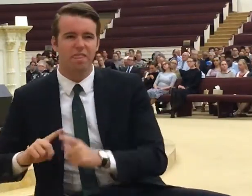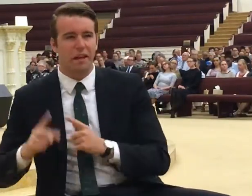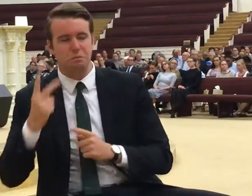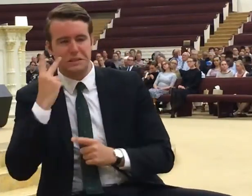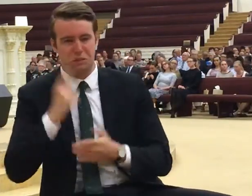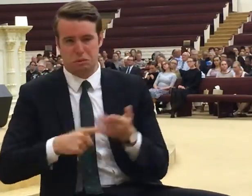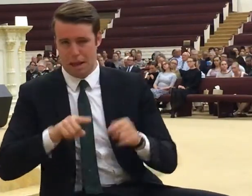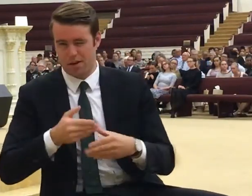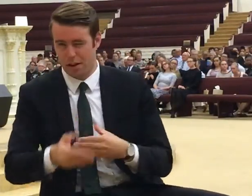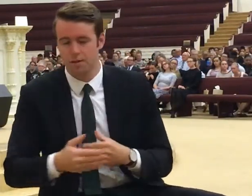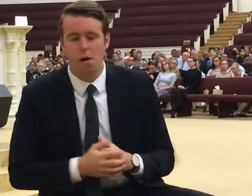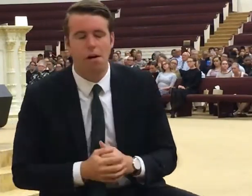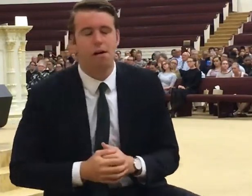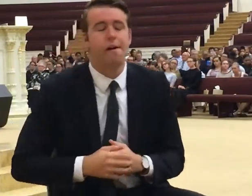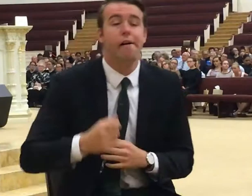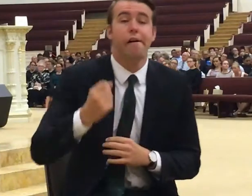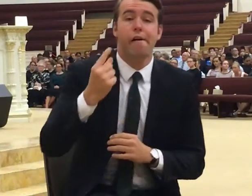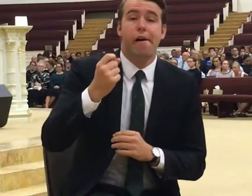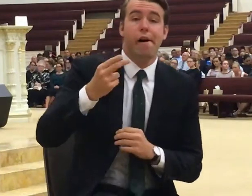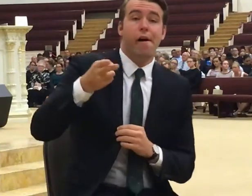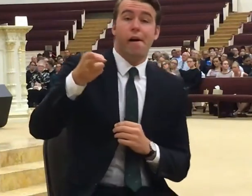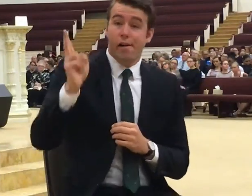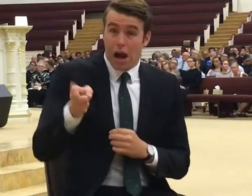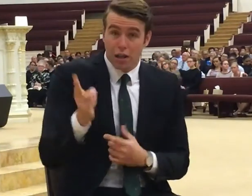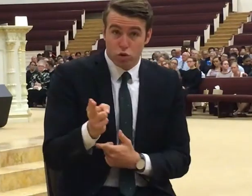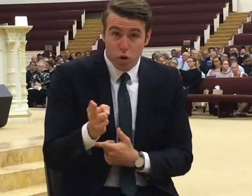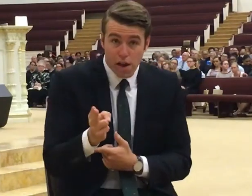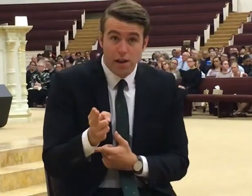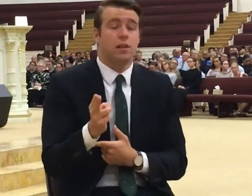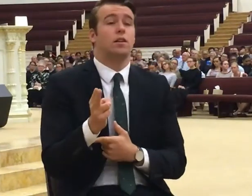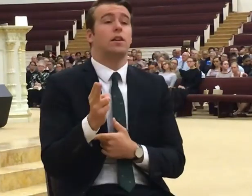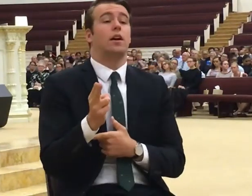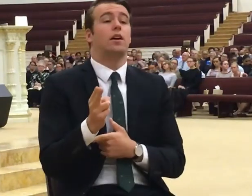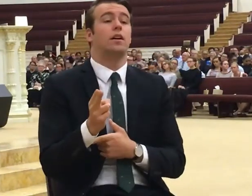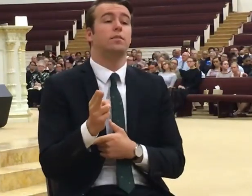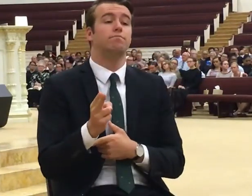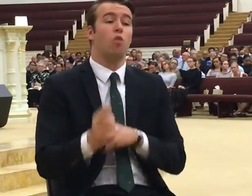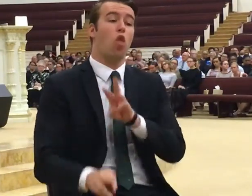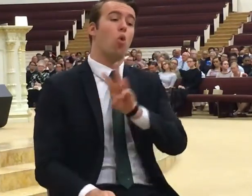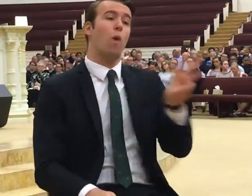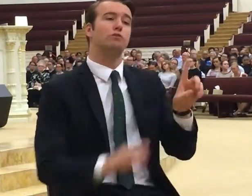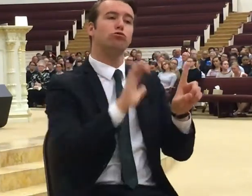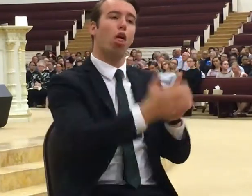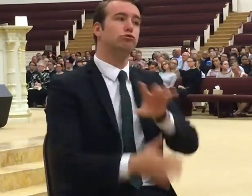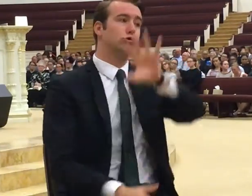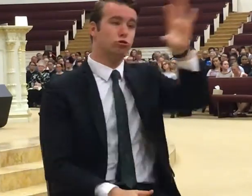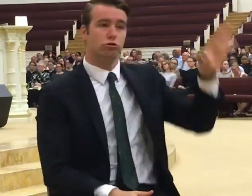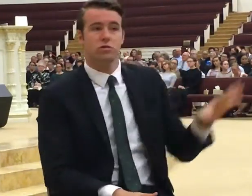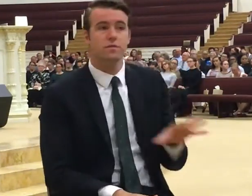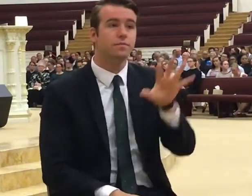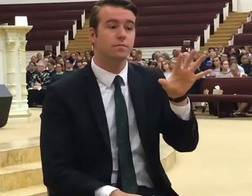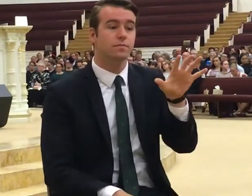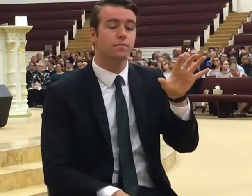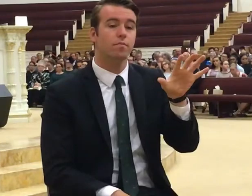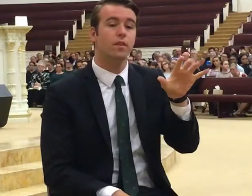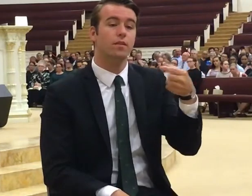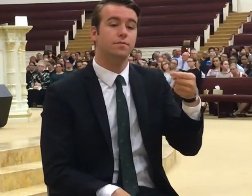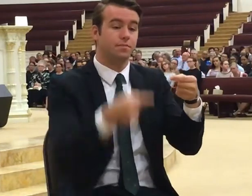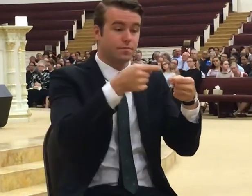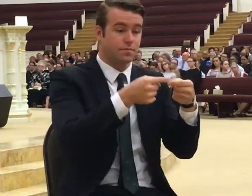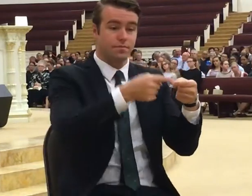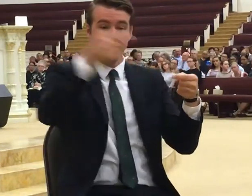goes. Historically, the Western world has been contrasted with the rest